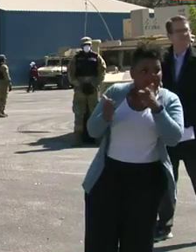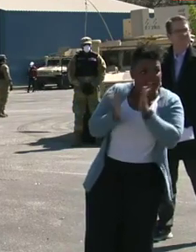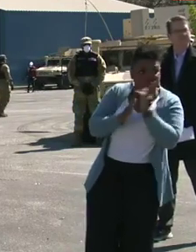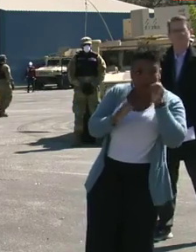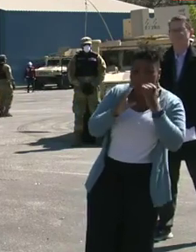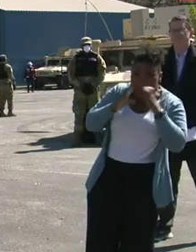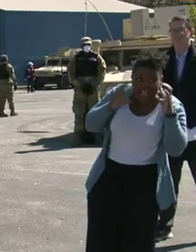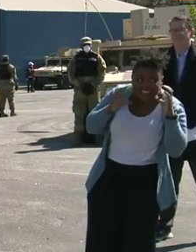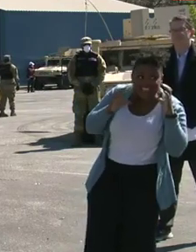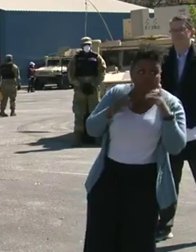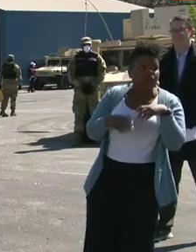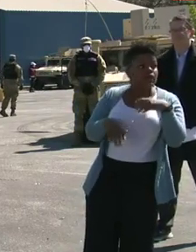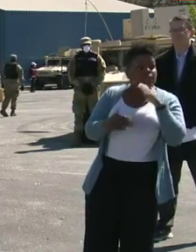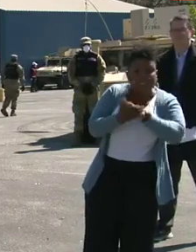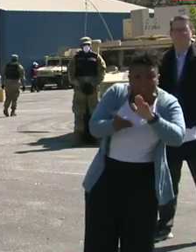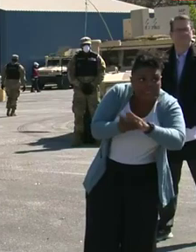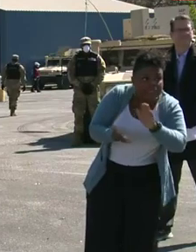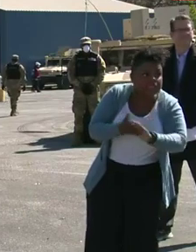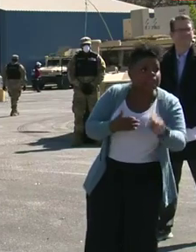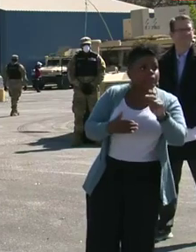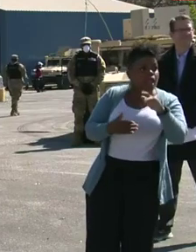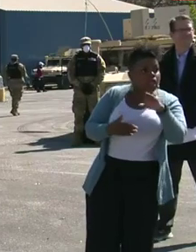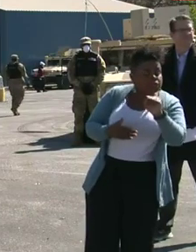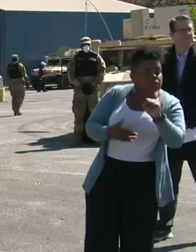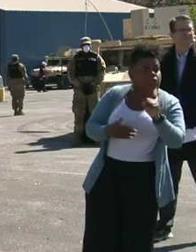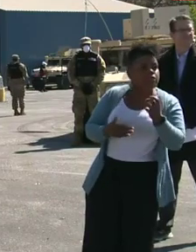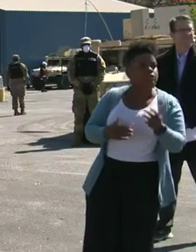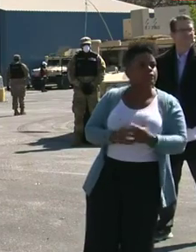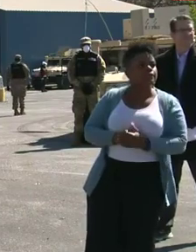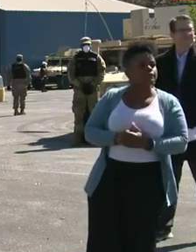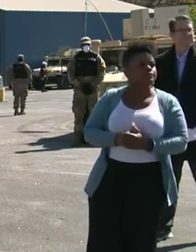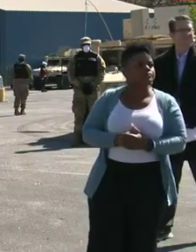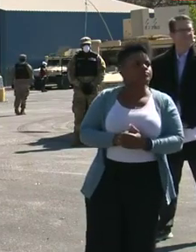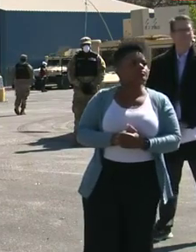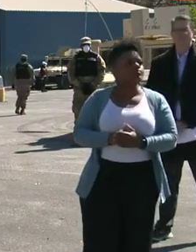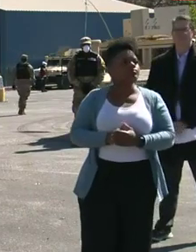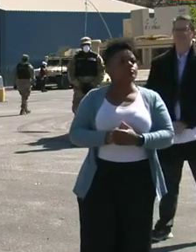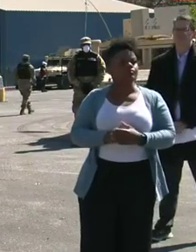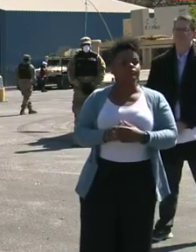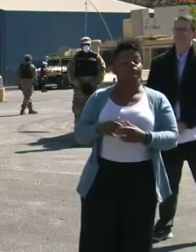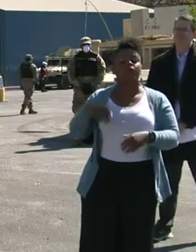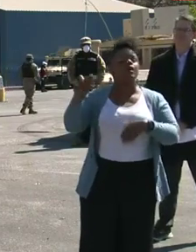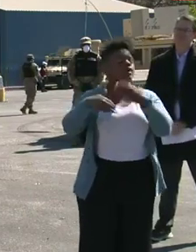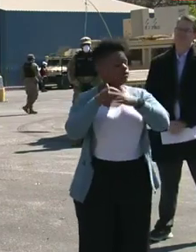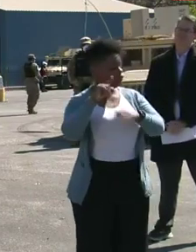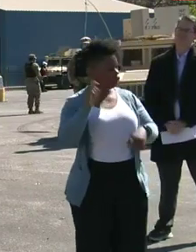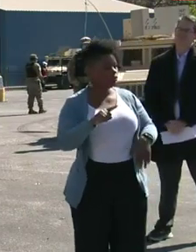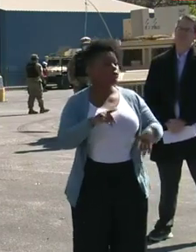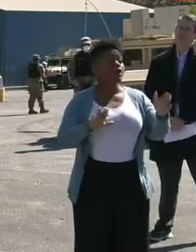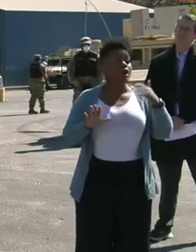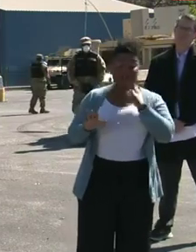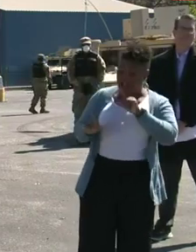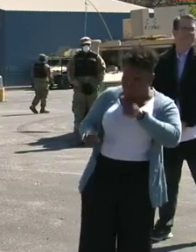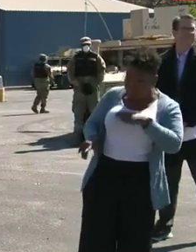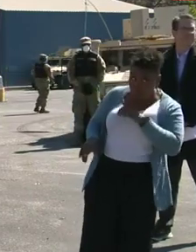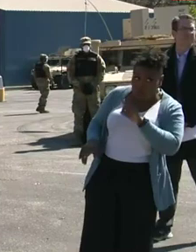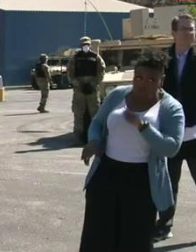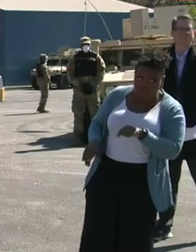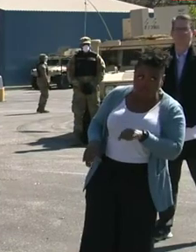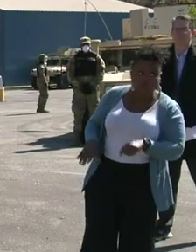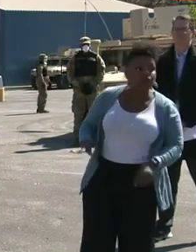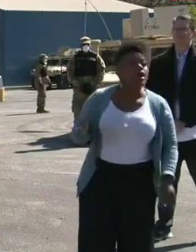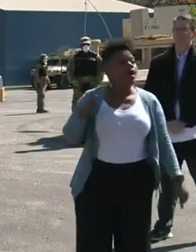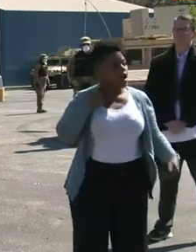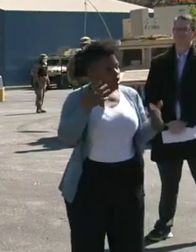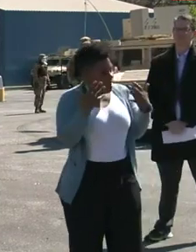sort of thing. Next question. You don't want to... I answered you, Sam. I don't know what else